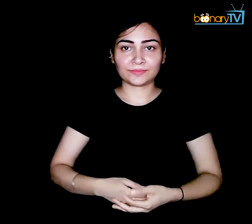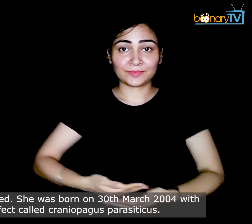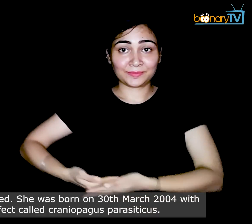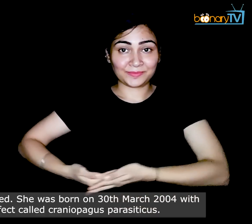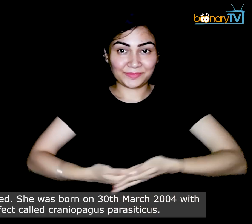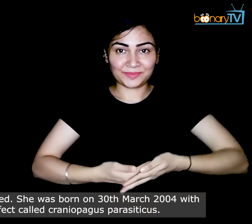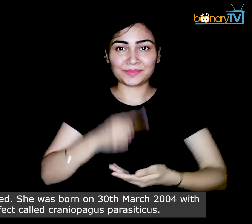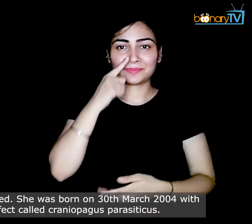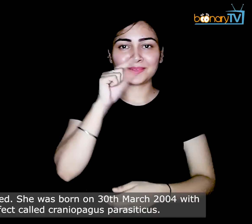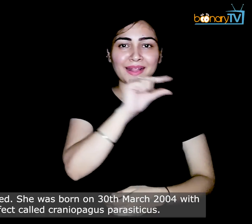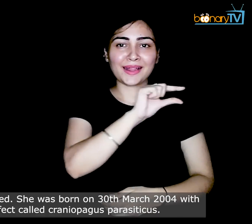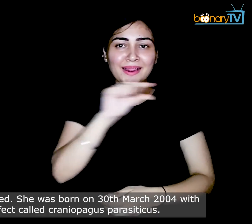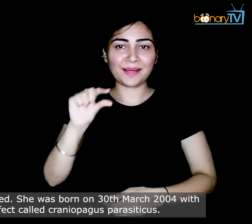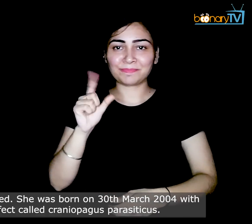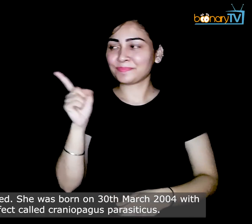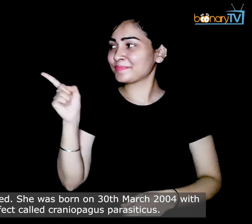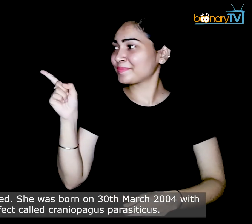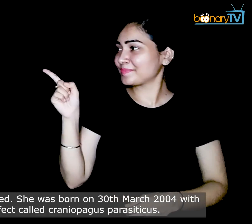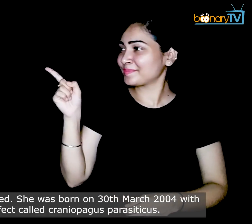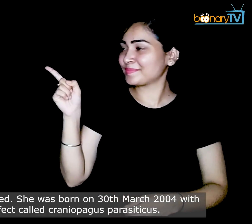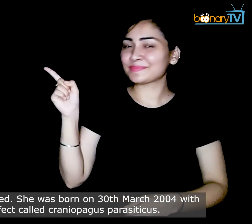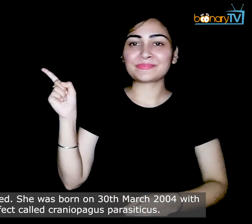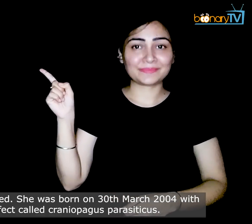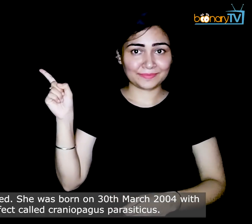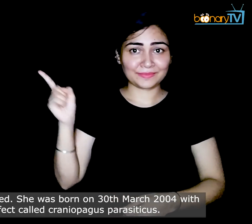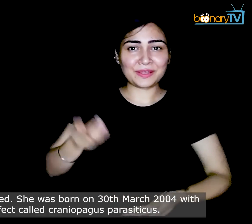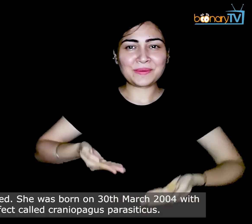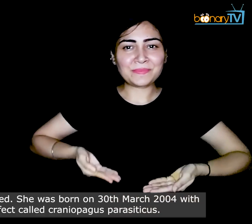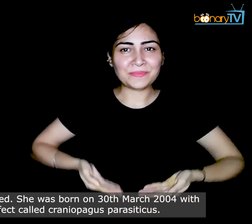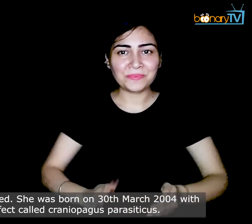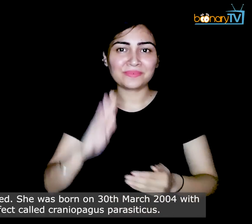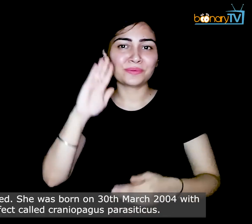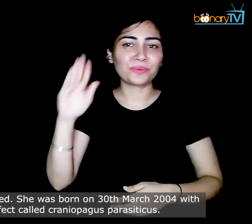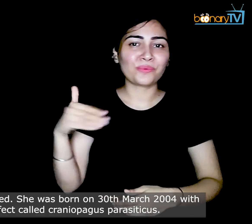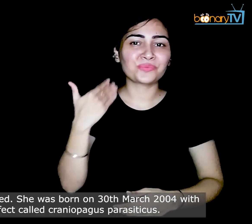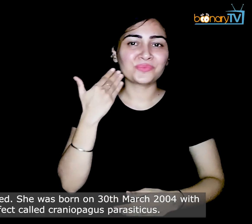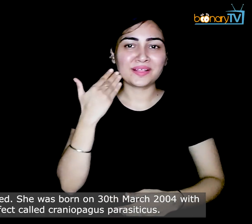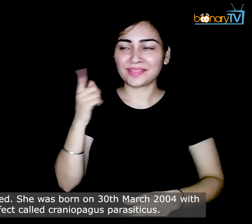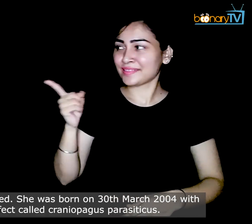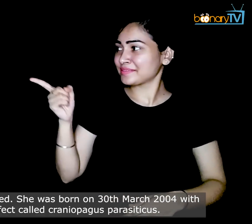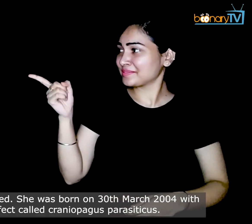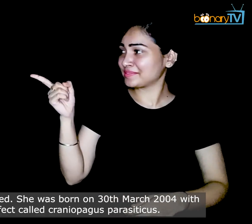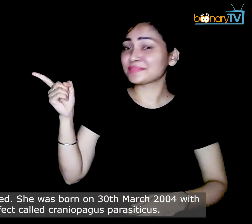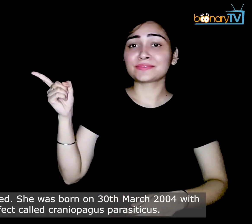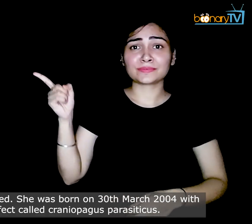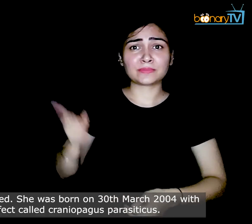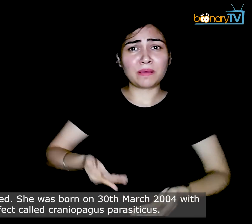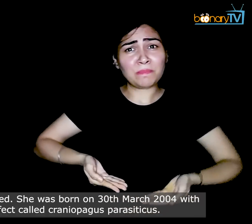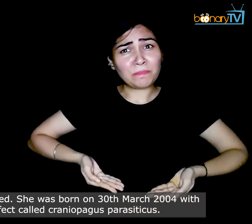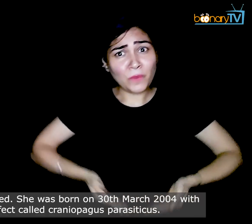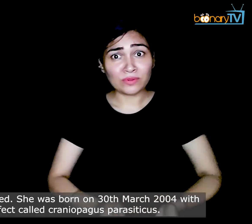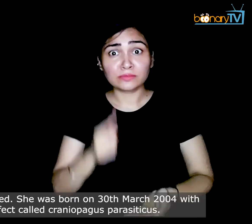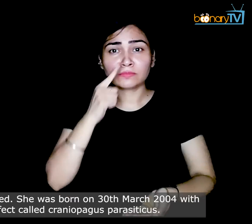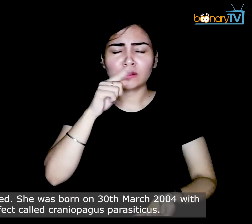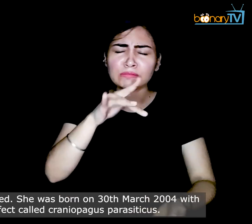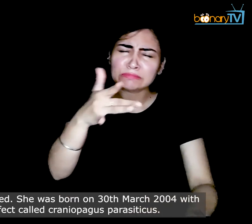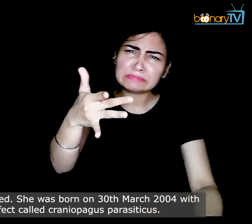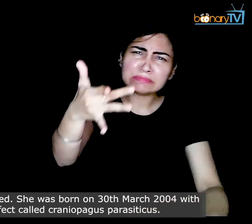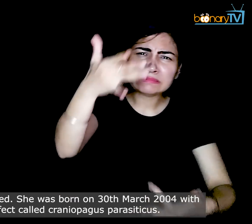This baby is Manar Majed. She was born on 30th March 2004 with a rare